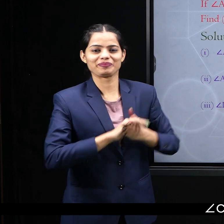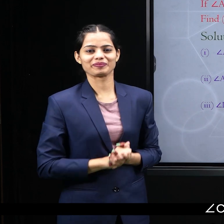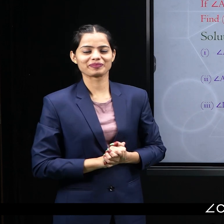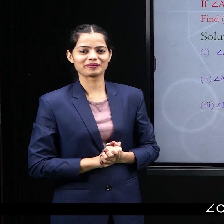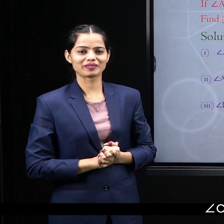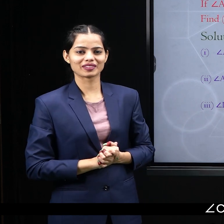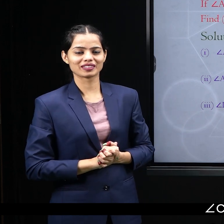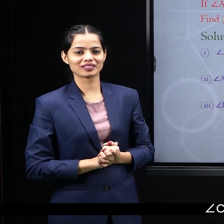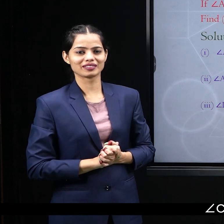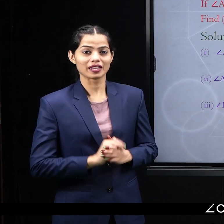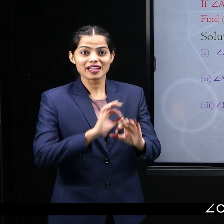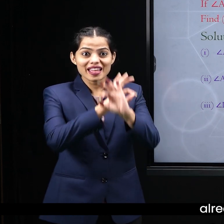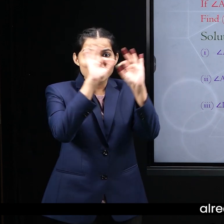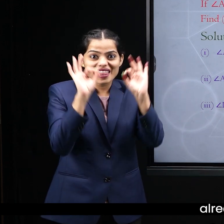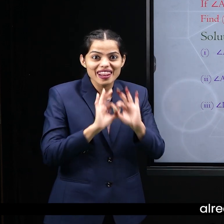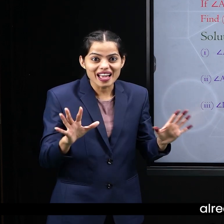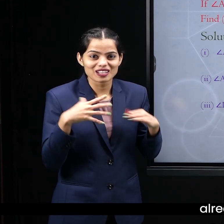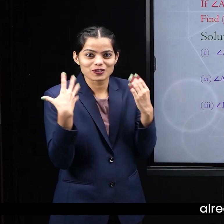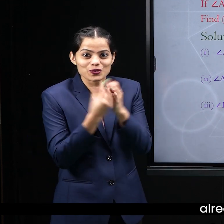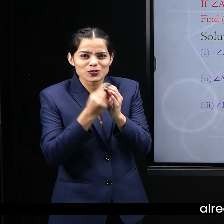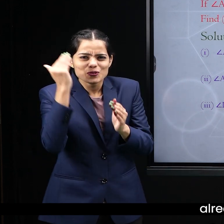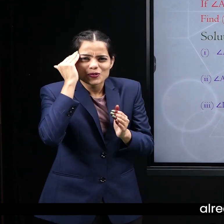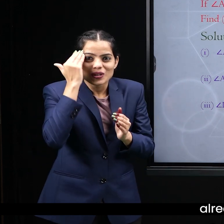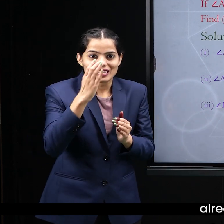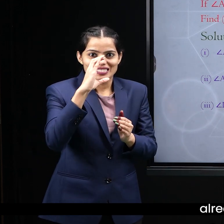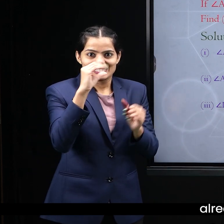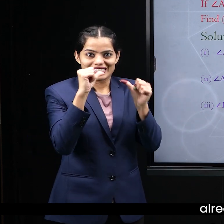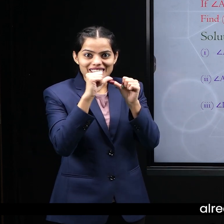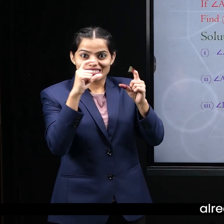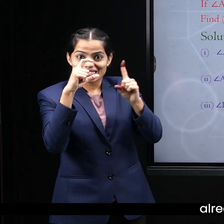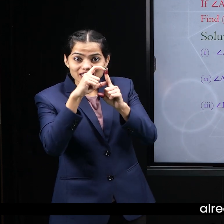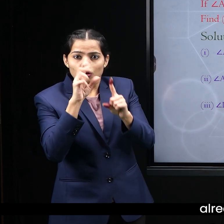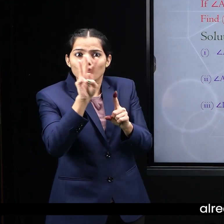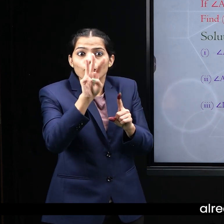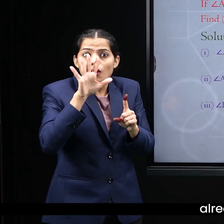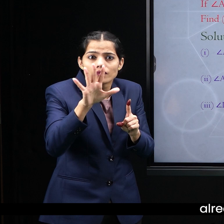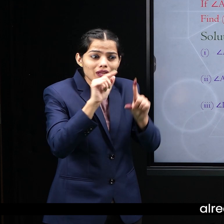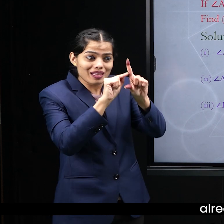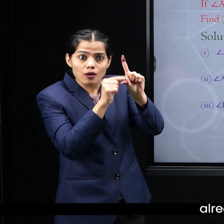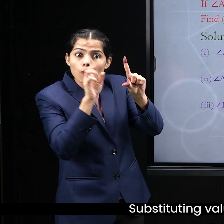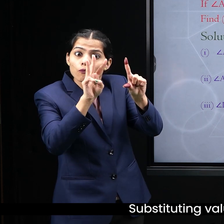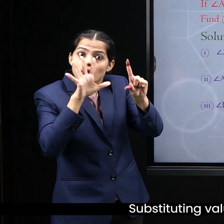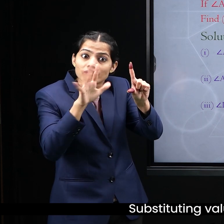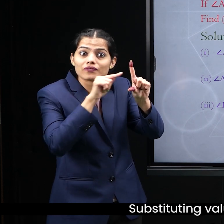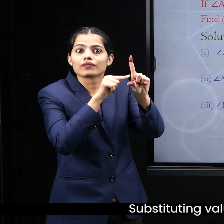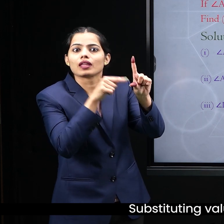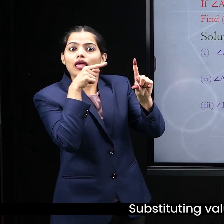degrees. Already we know CAD is 35 degrees. Substitute the